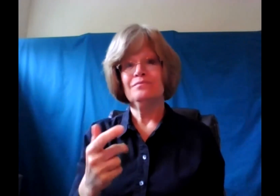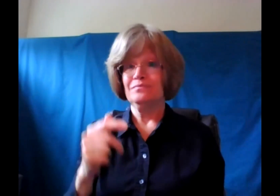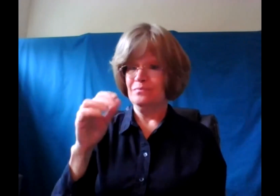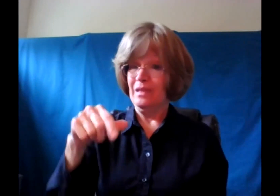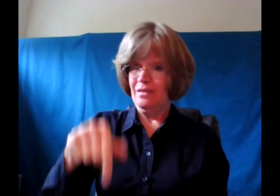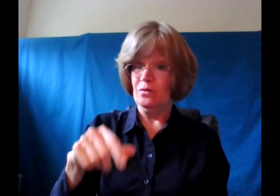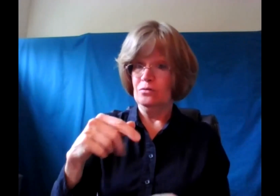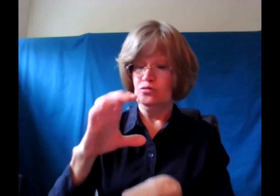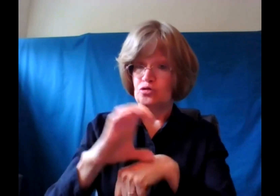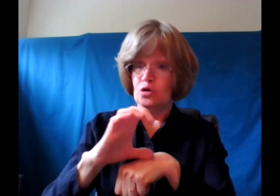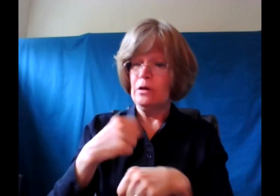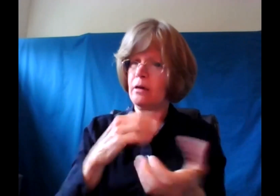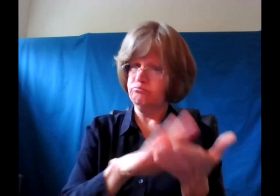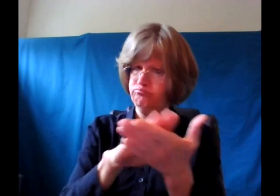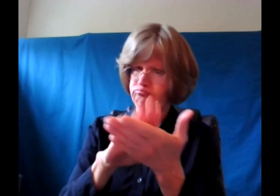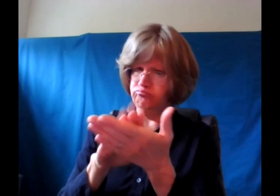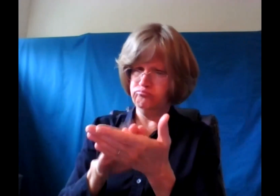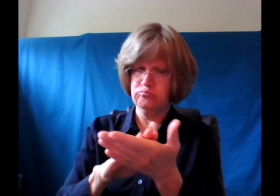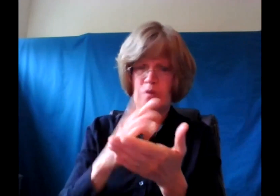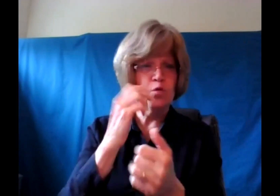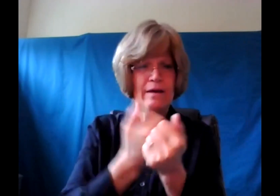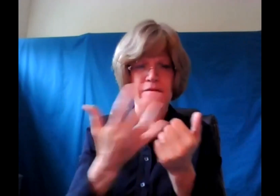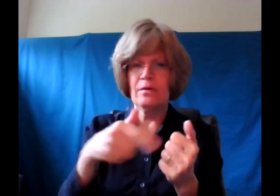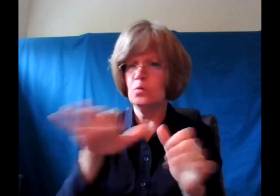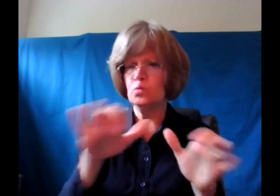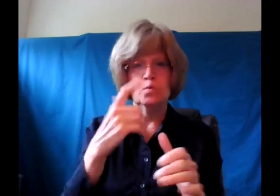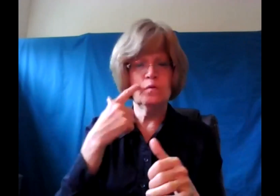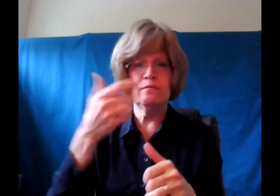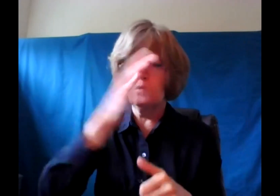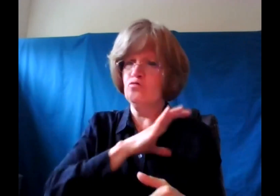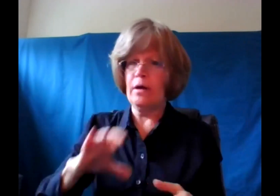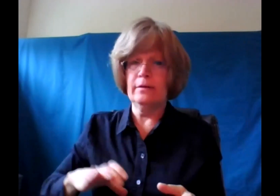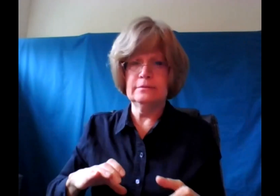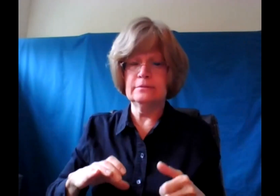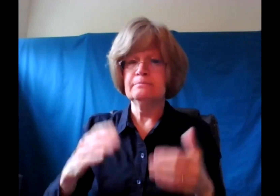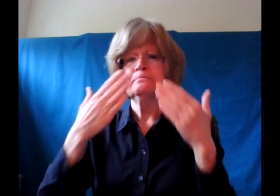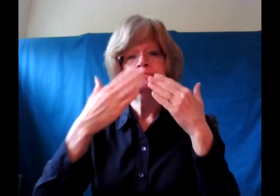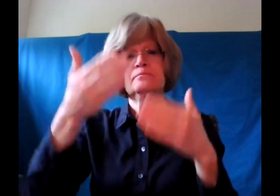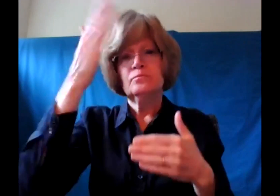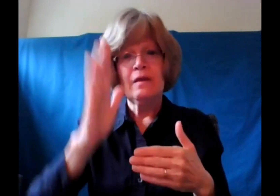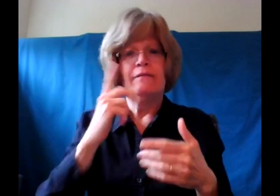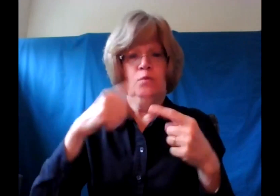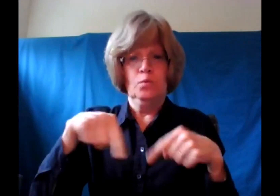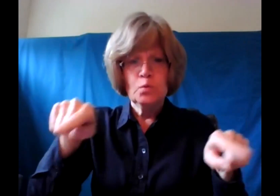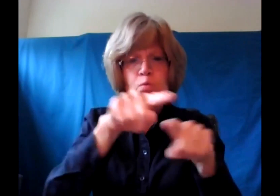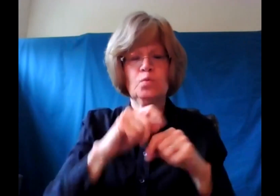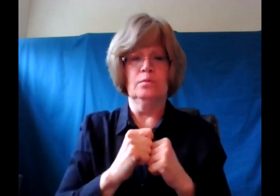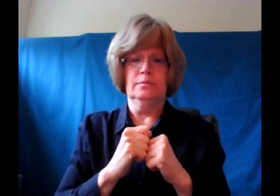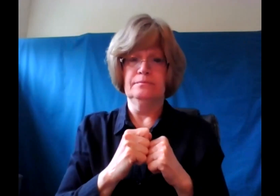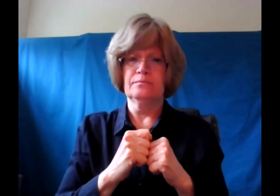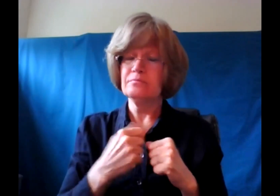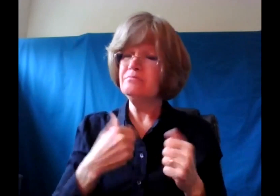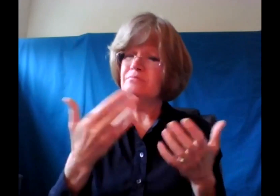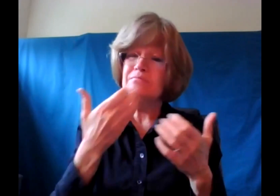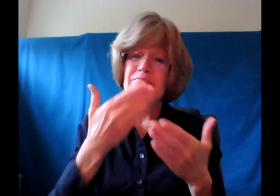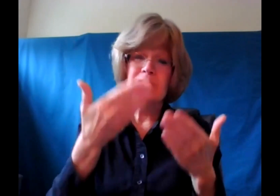Grove, I commend you for all that you are doing for the cause of Christ. I thank God for you. I thank